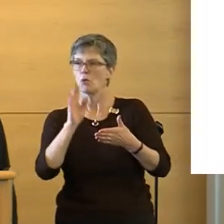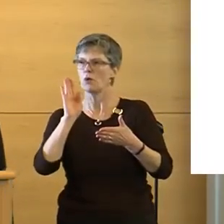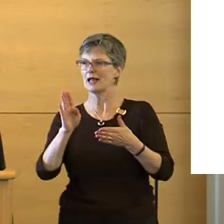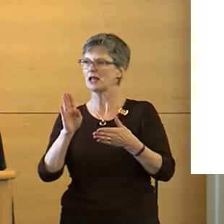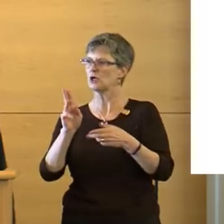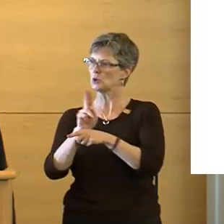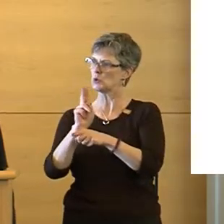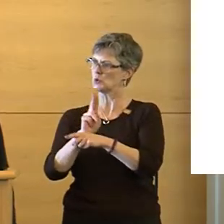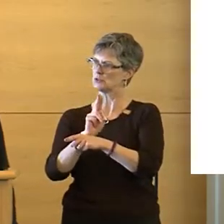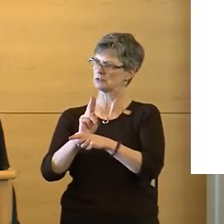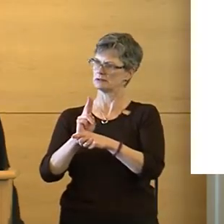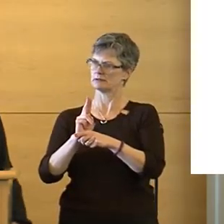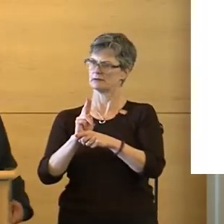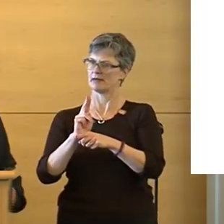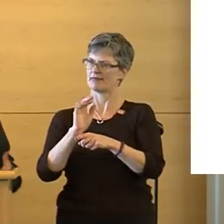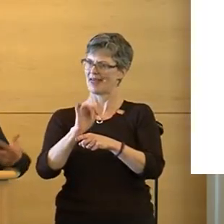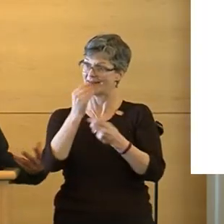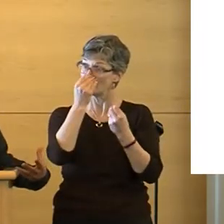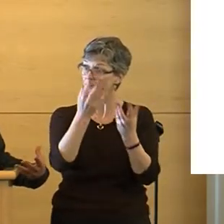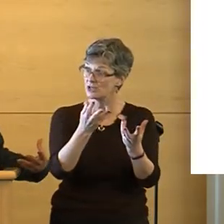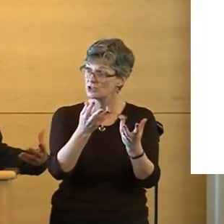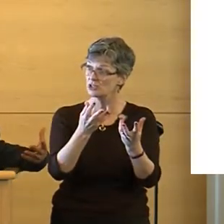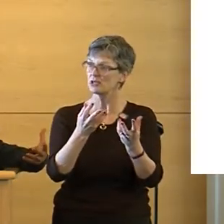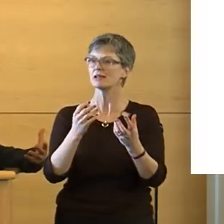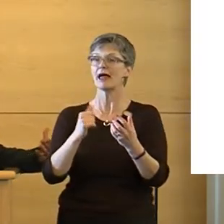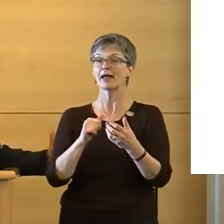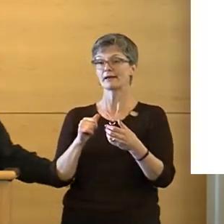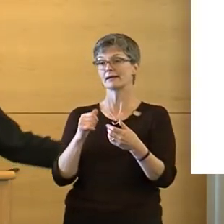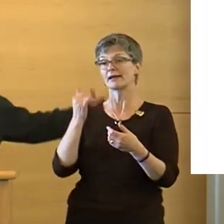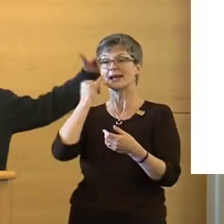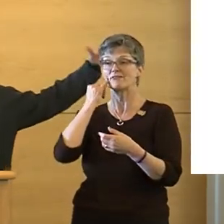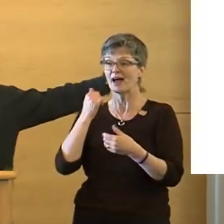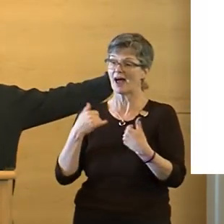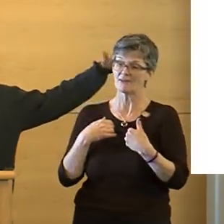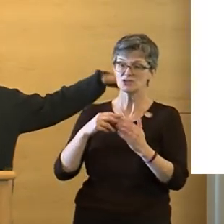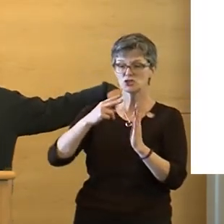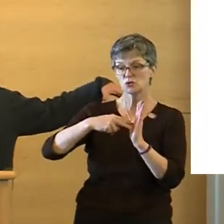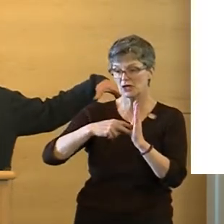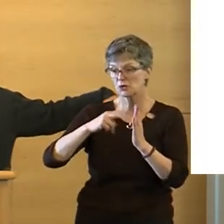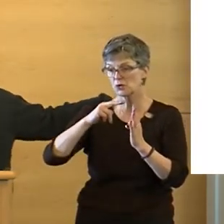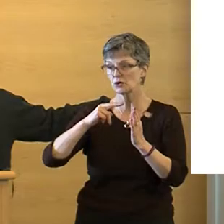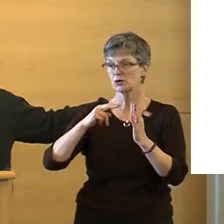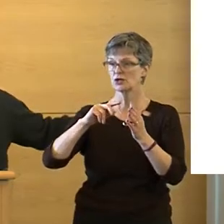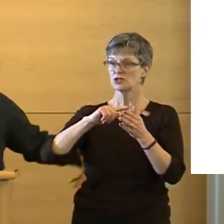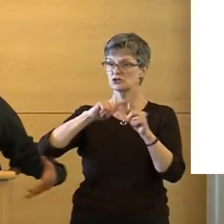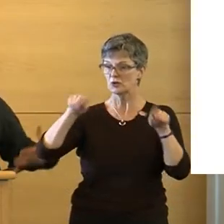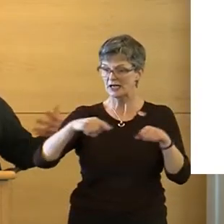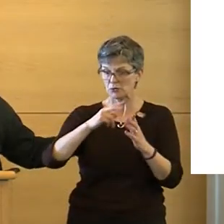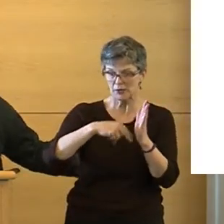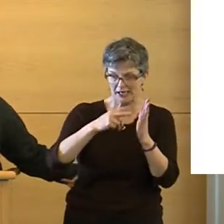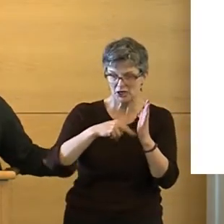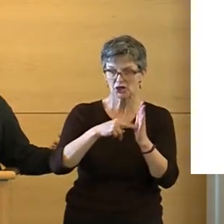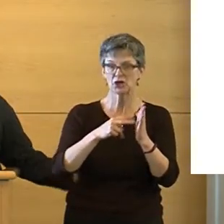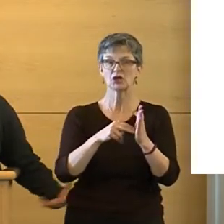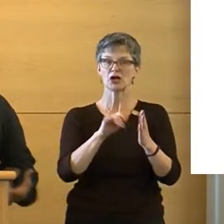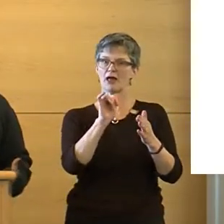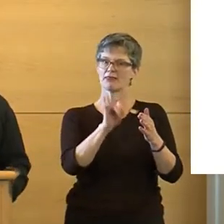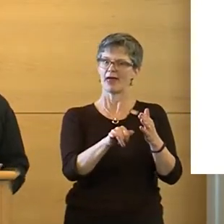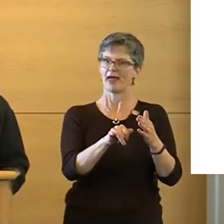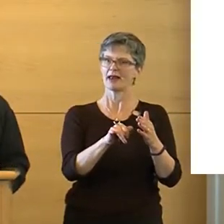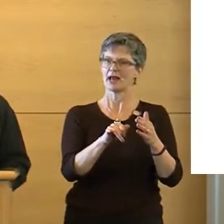list. All of this information gets communicated to assistive technology users, and particularly we're talking about people that can't see the